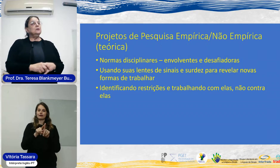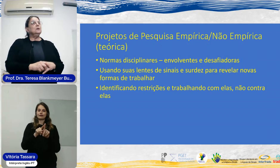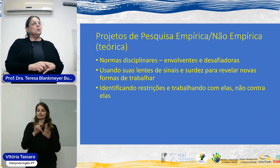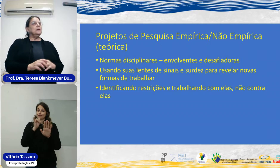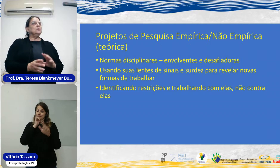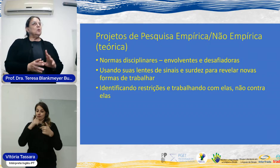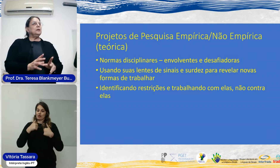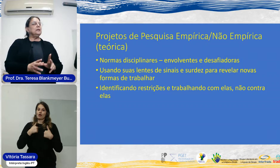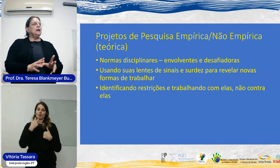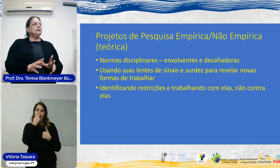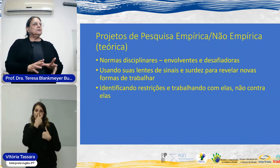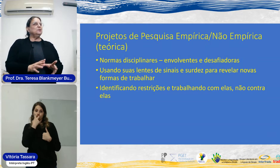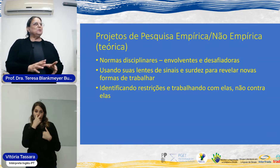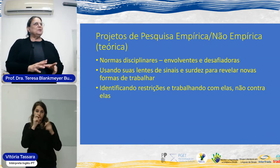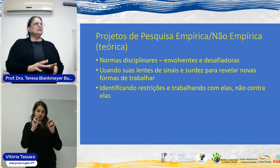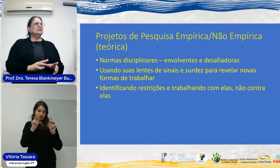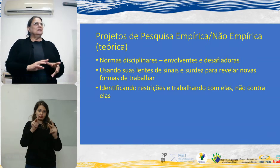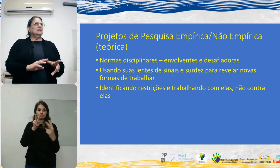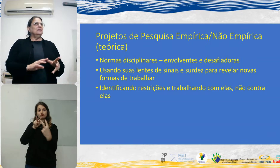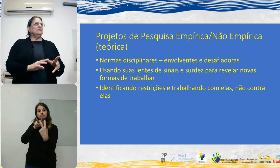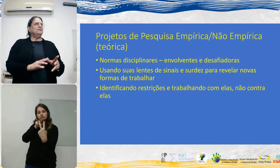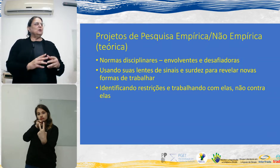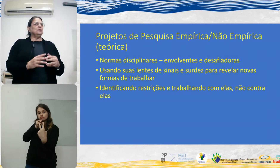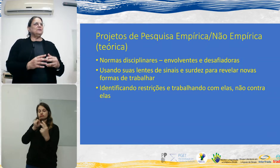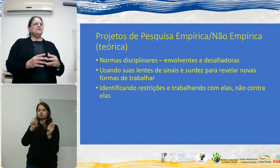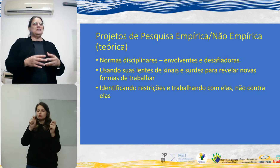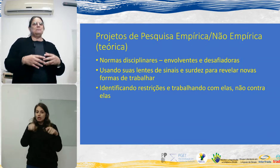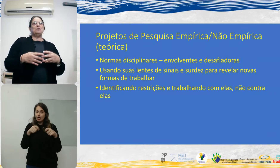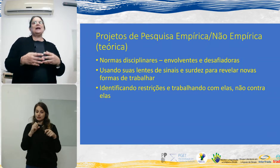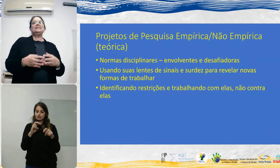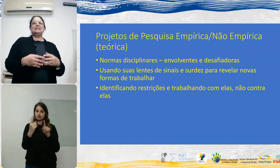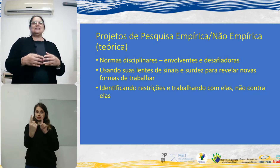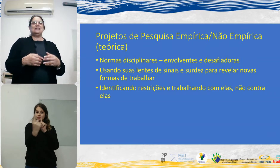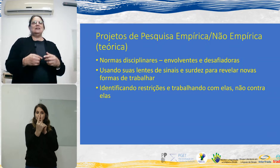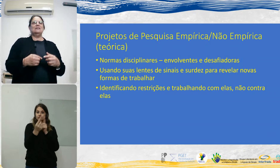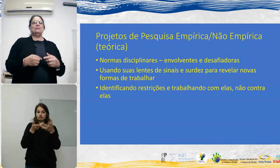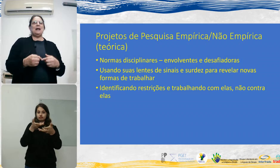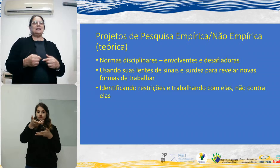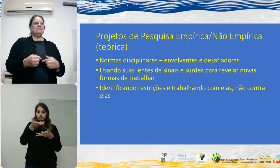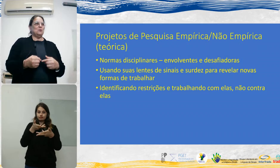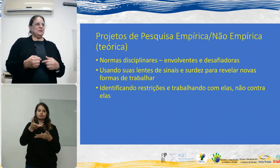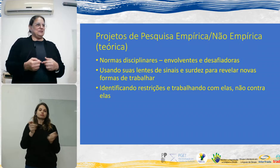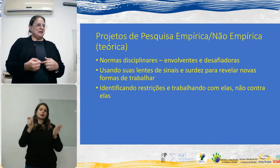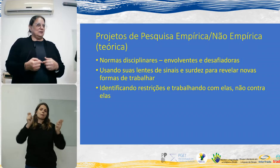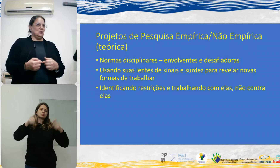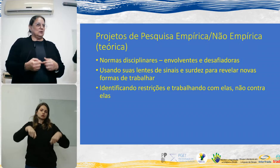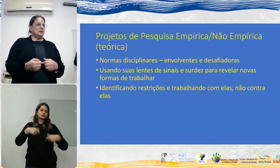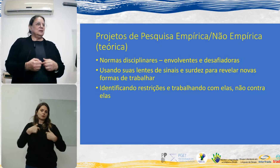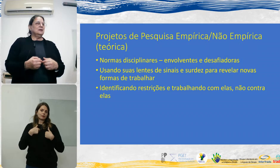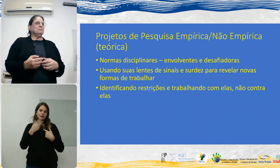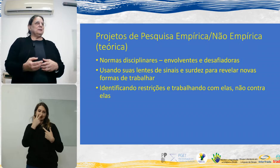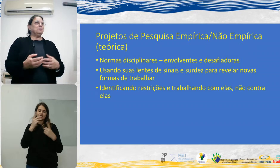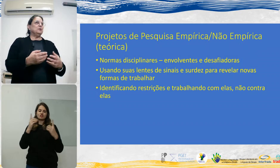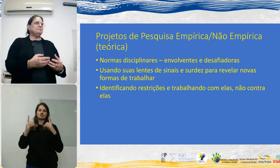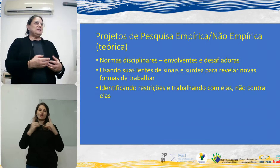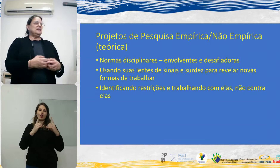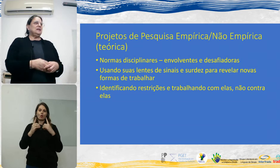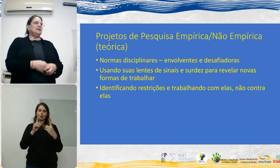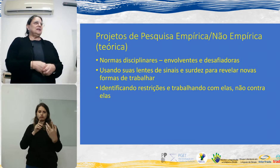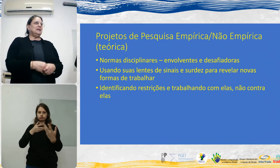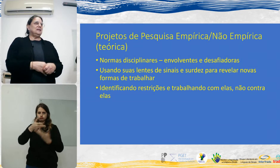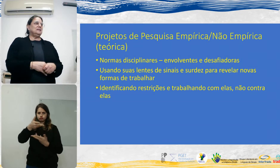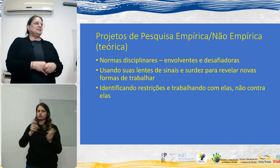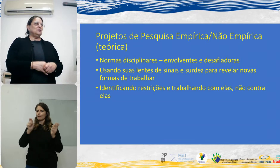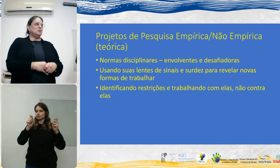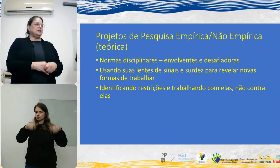lips. One-on-one, I can do the philosophy practice of a back and forth dialogue. But put me